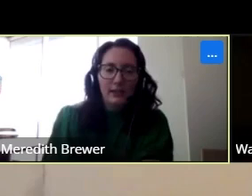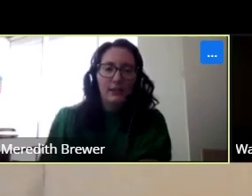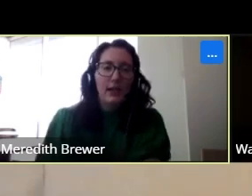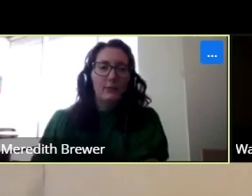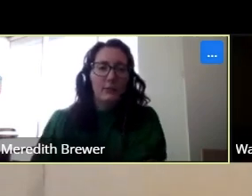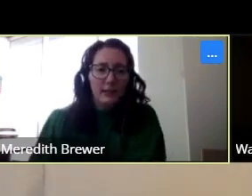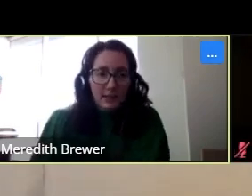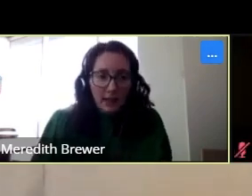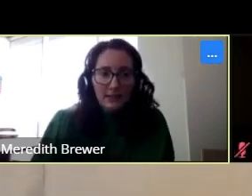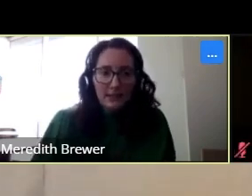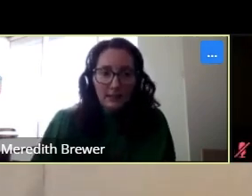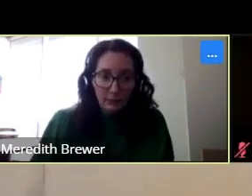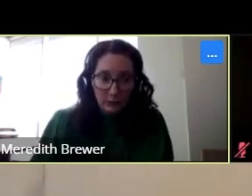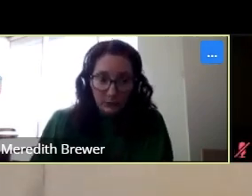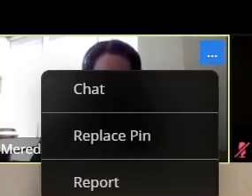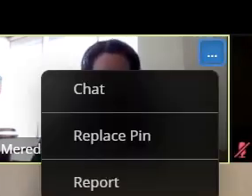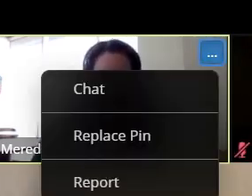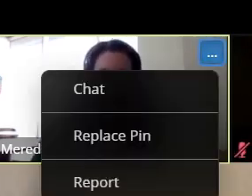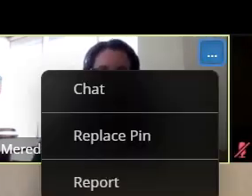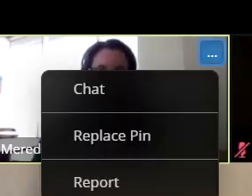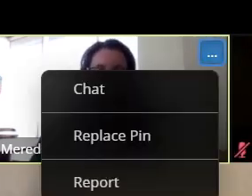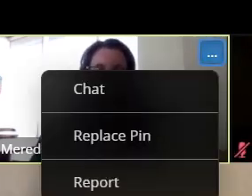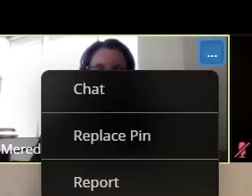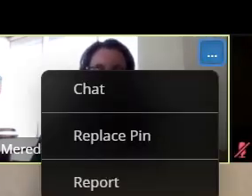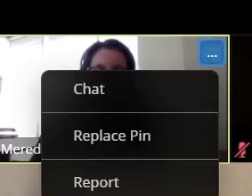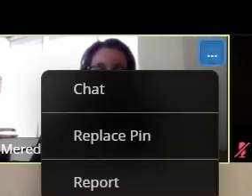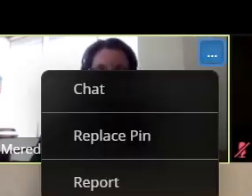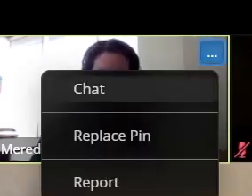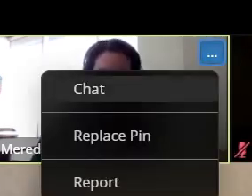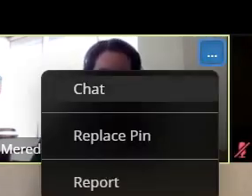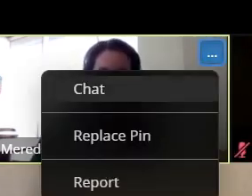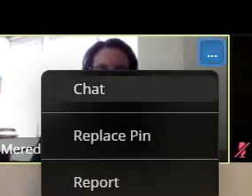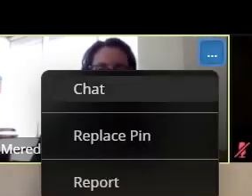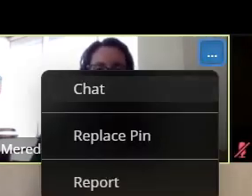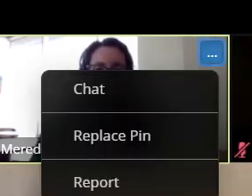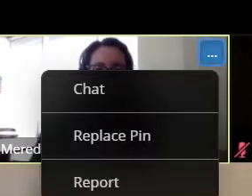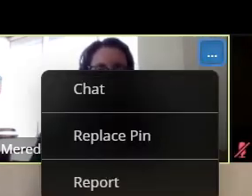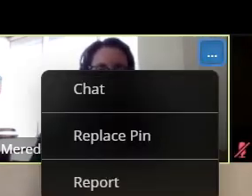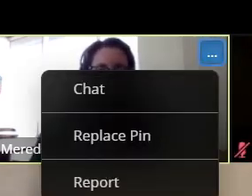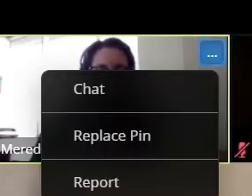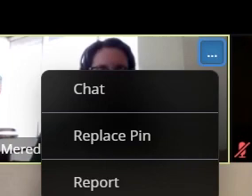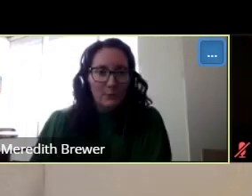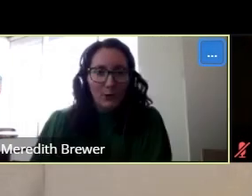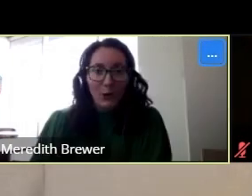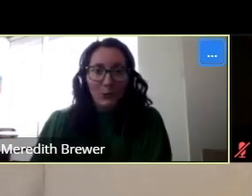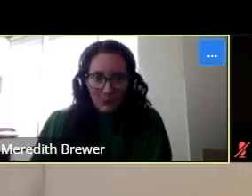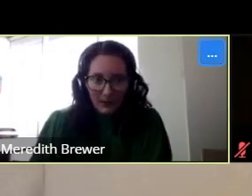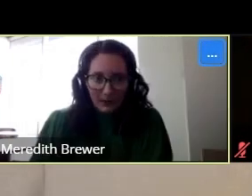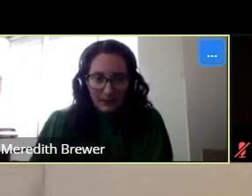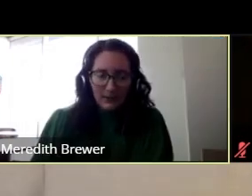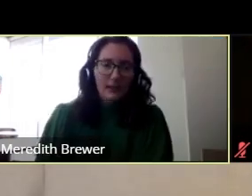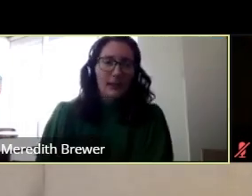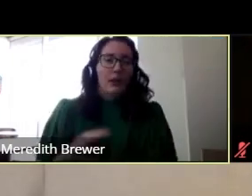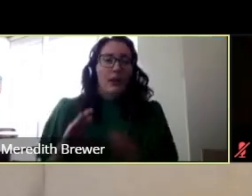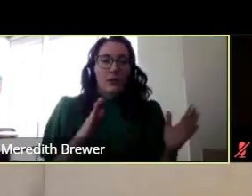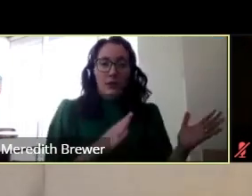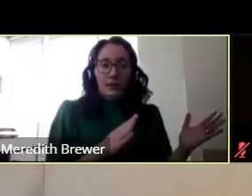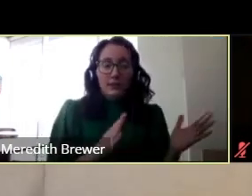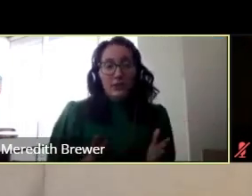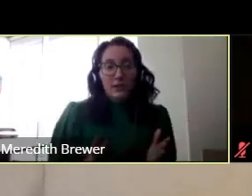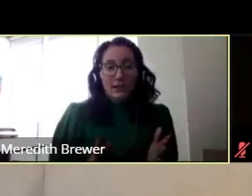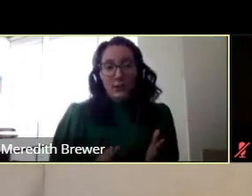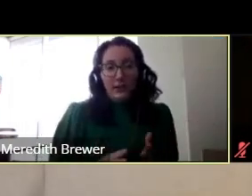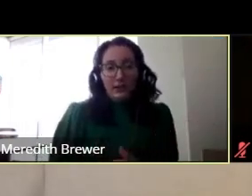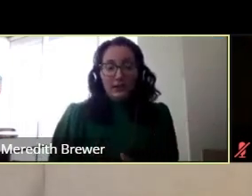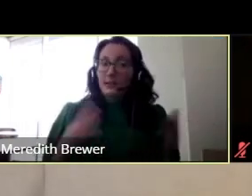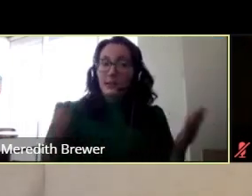on kind of the intended deliverables for the CGSA grant. So as you are all aware, the